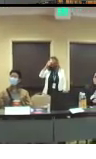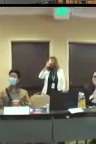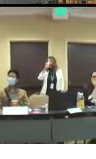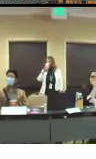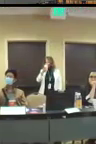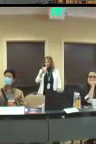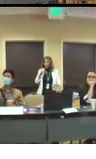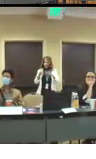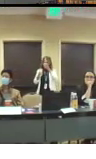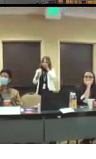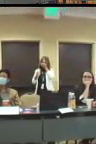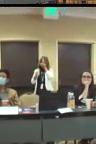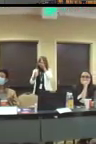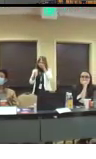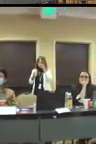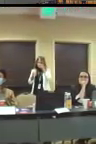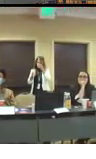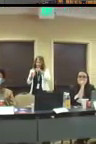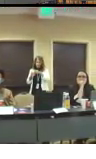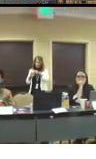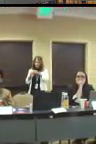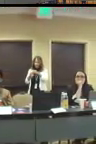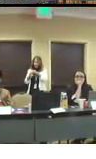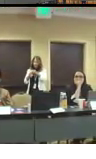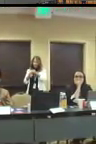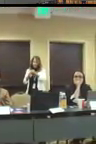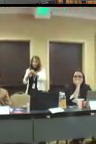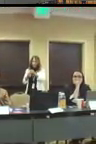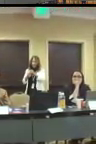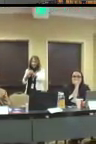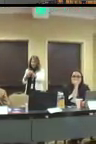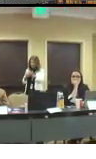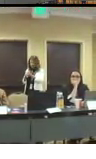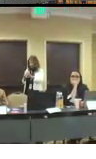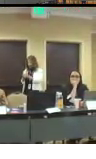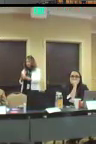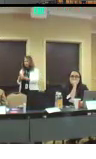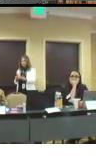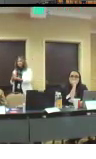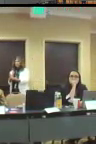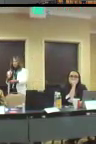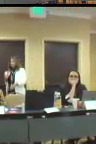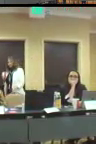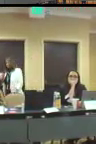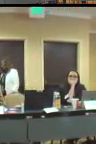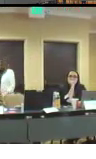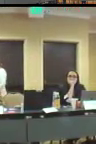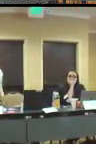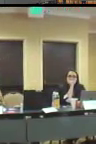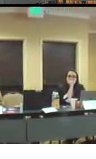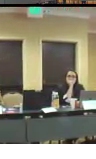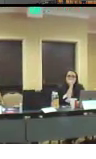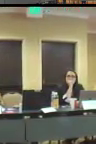felt comfortable doing it. 911 or 988, I'm sorry. Huh? 911 or 98. There was an